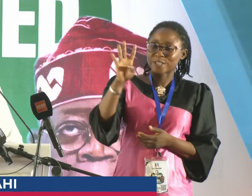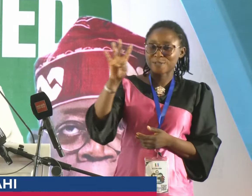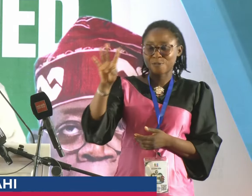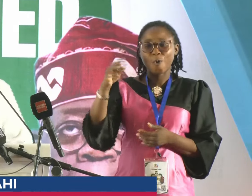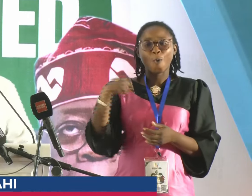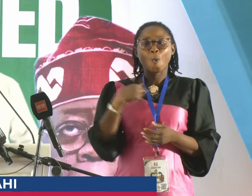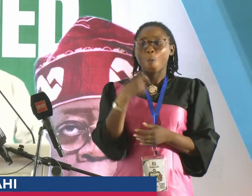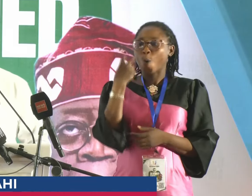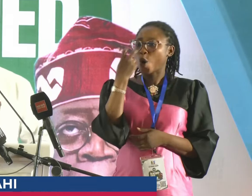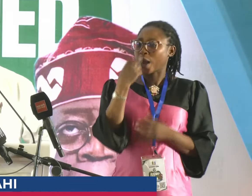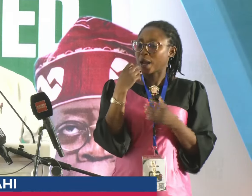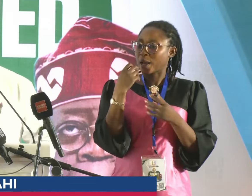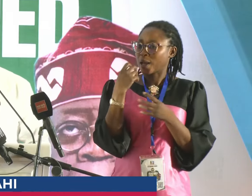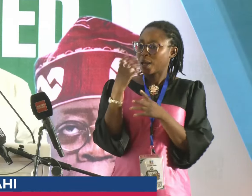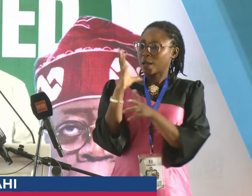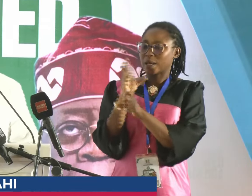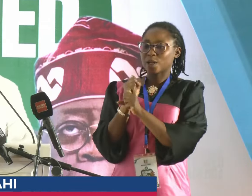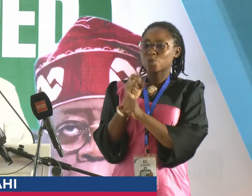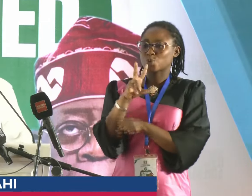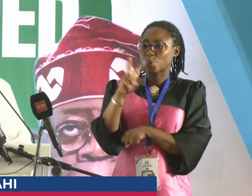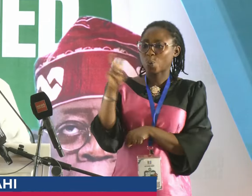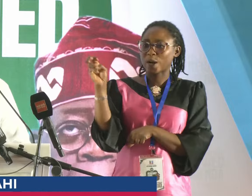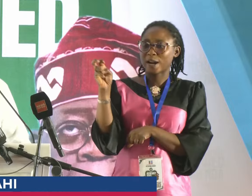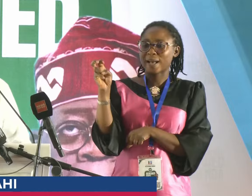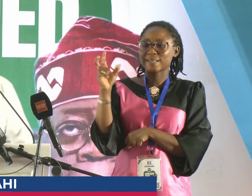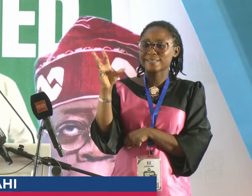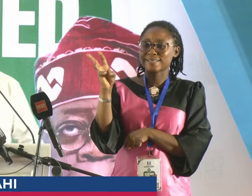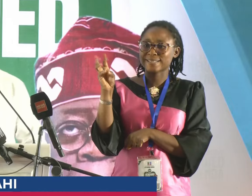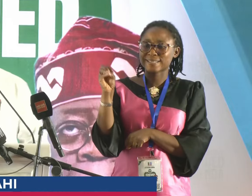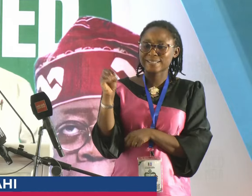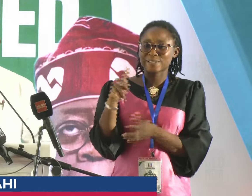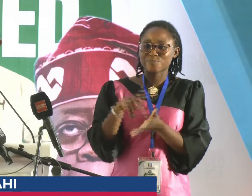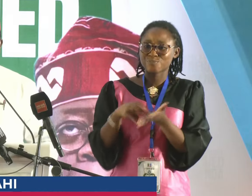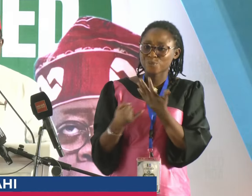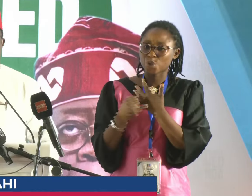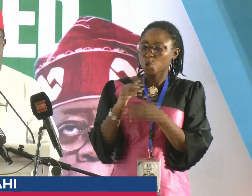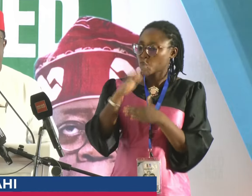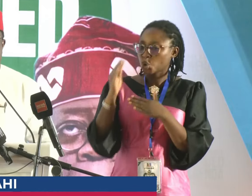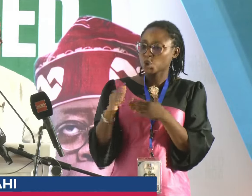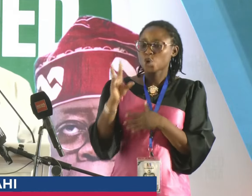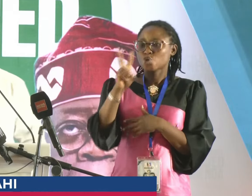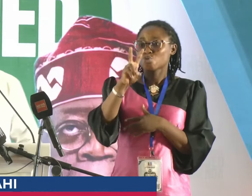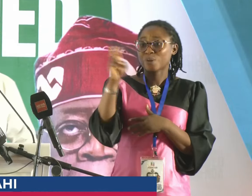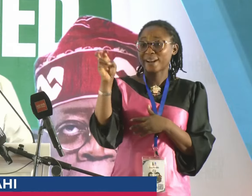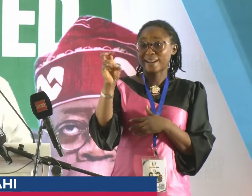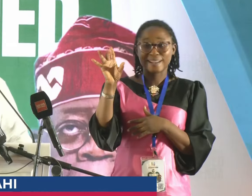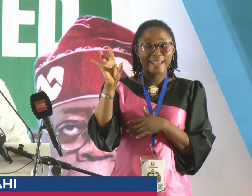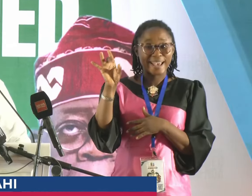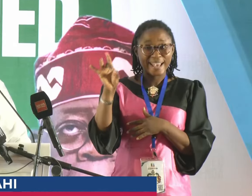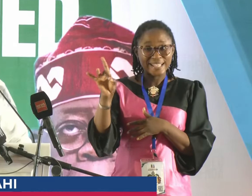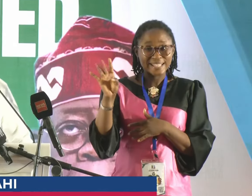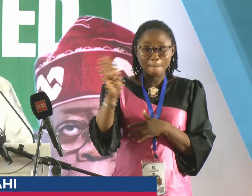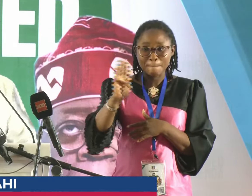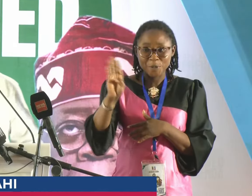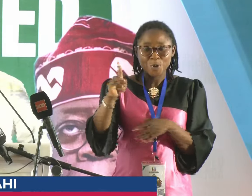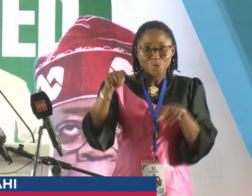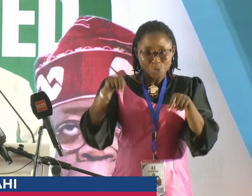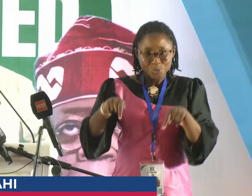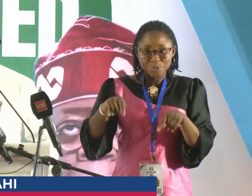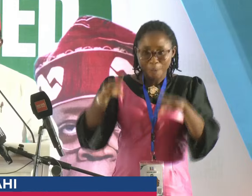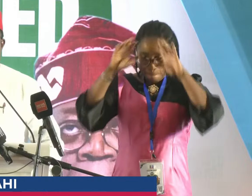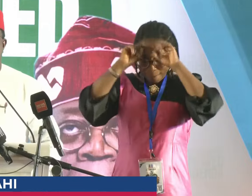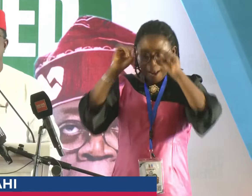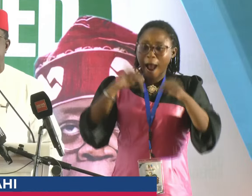we scoped a total of 260 projects, totaling 208 billion. Today, Mr. President has